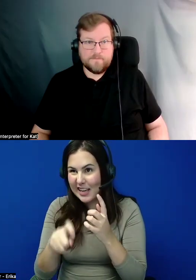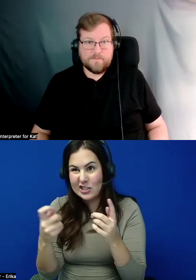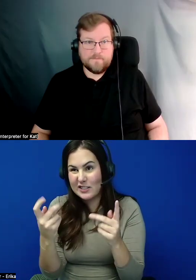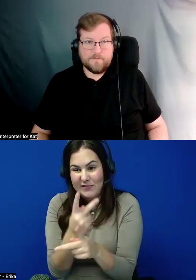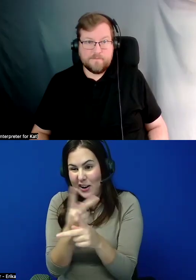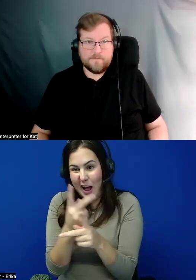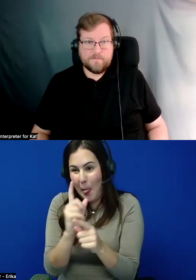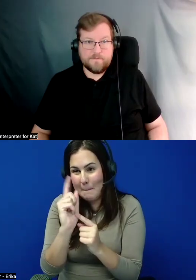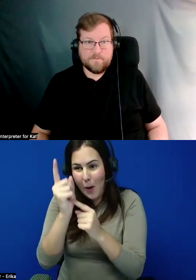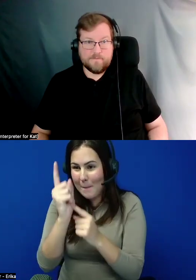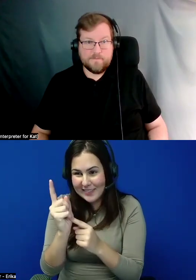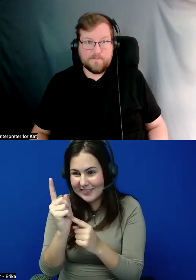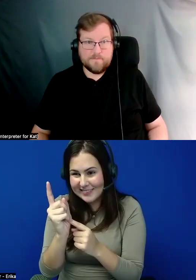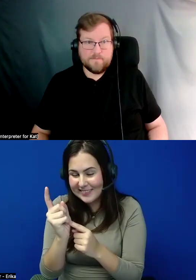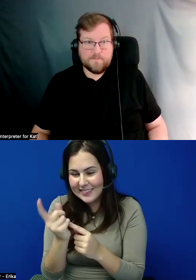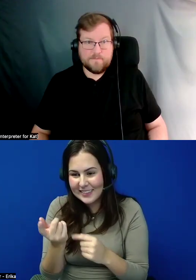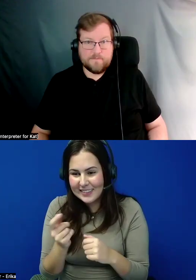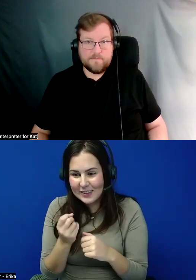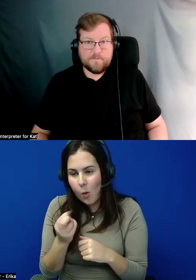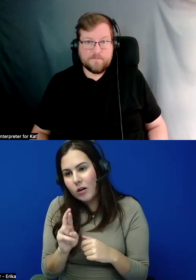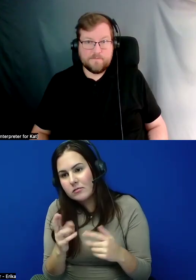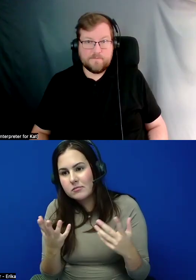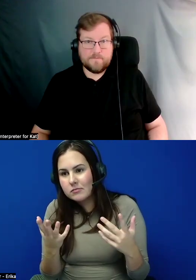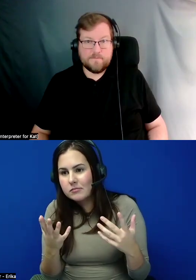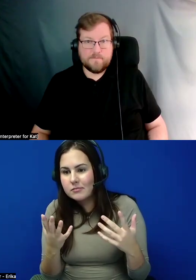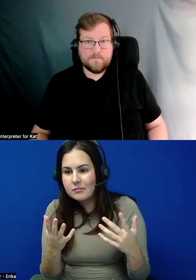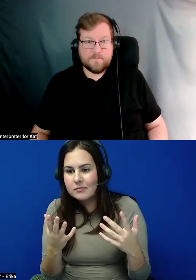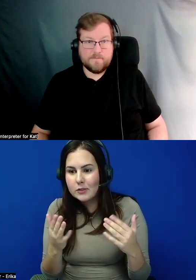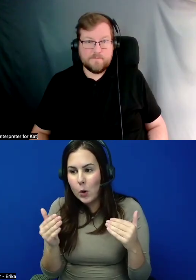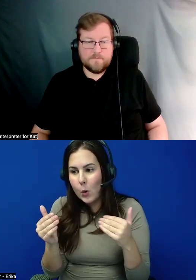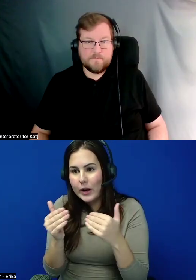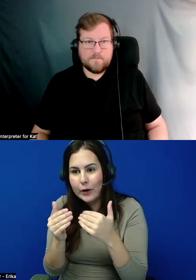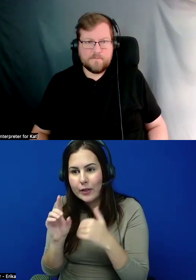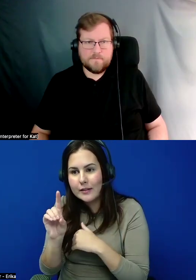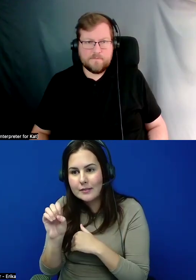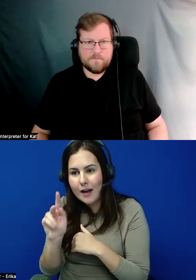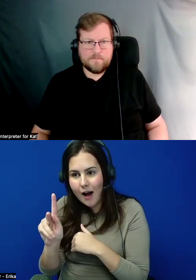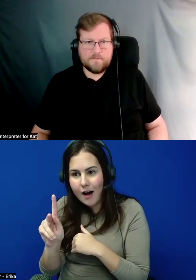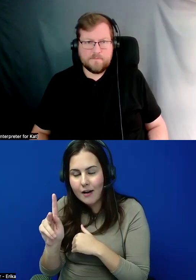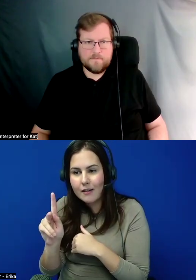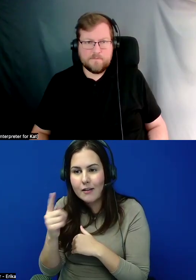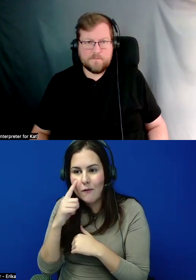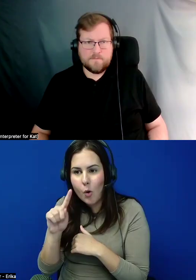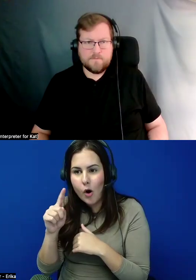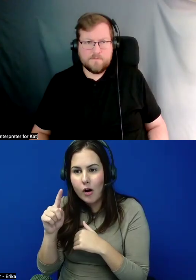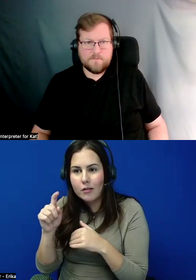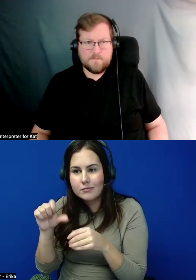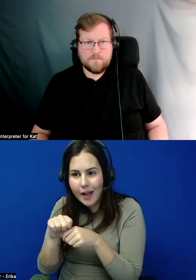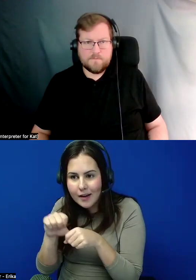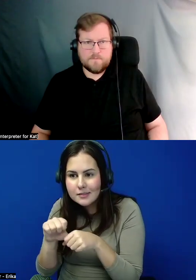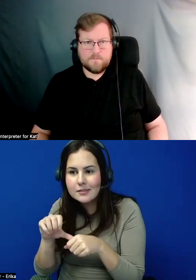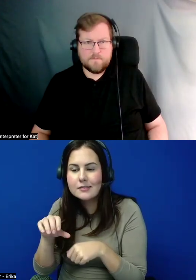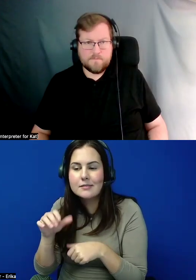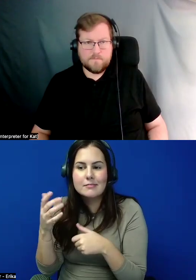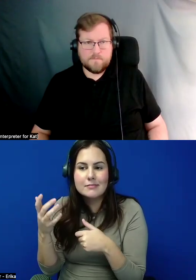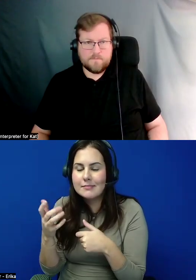Or if drive by the loading dock for the fuel company, that's